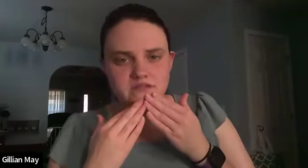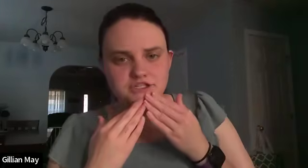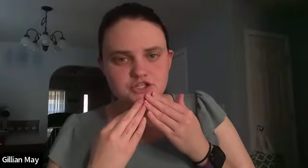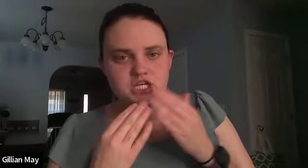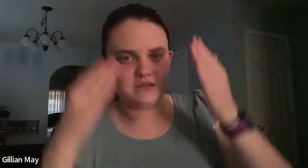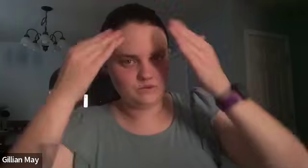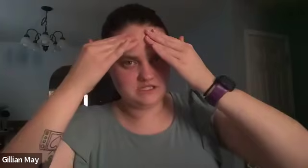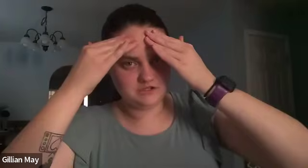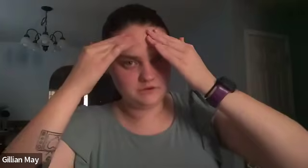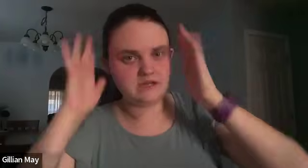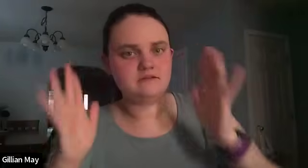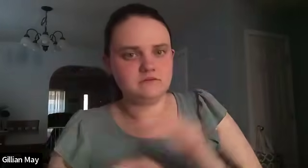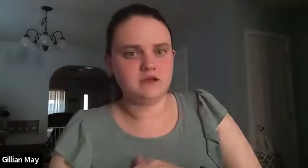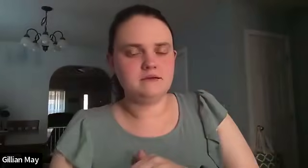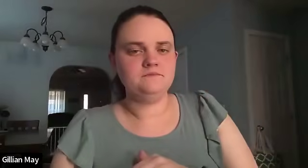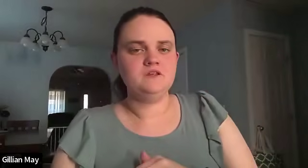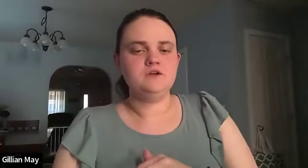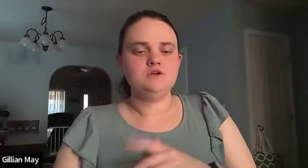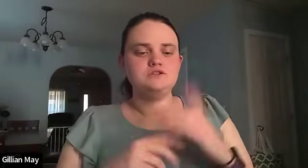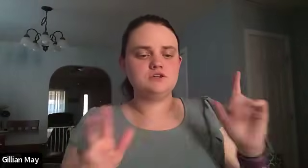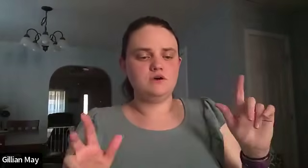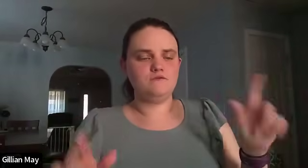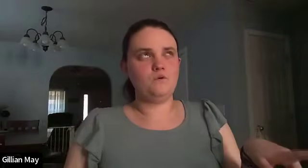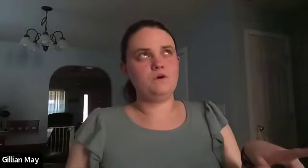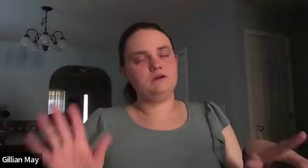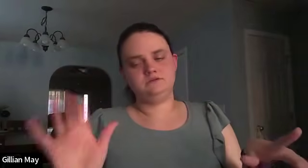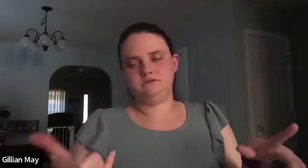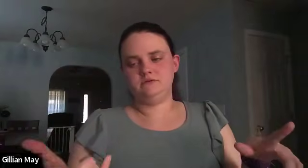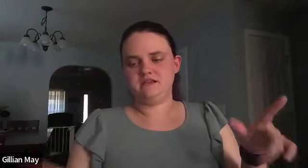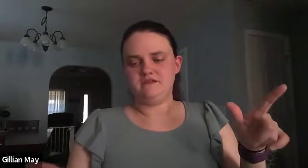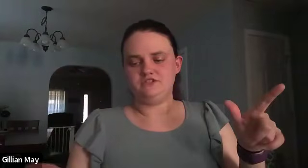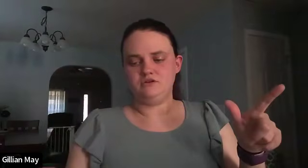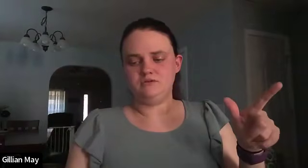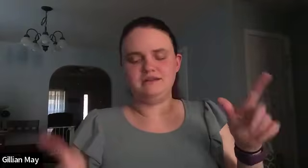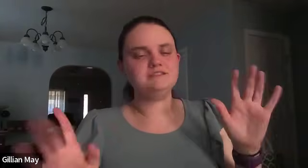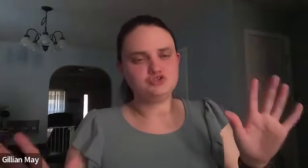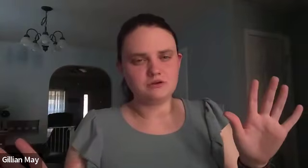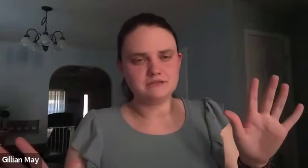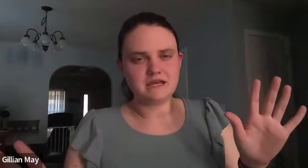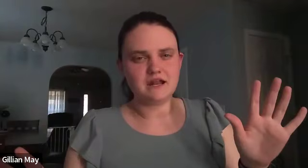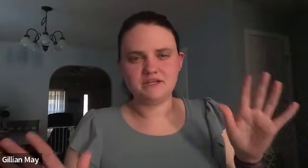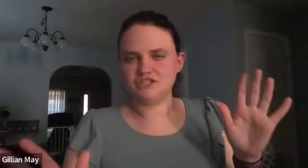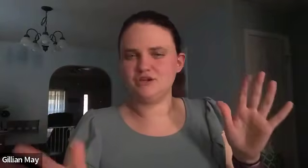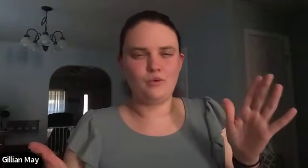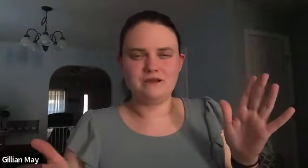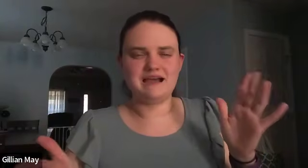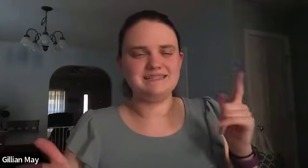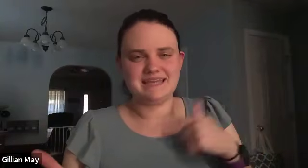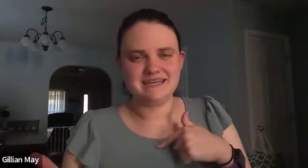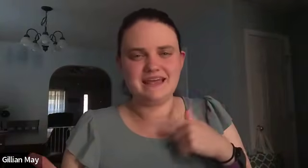one's at your chin and one's at your forehead. Okay. So for always have to struggle, not struggle to set it up. It's just always I say it